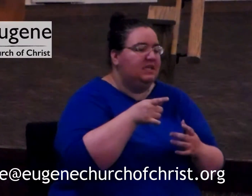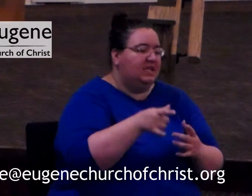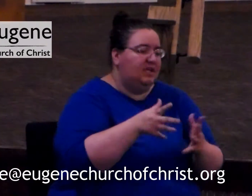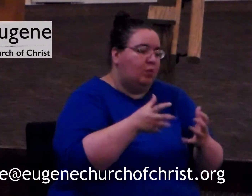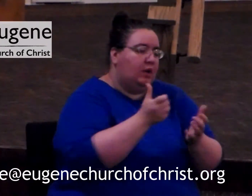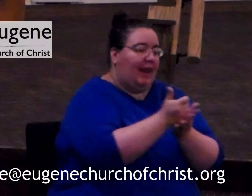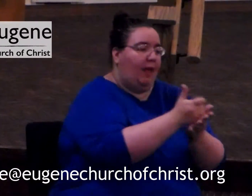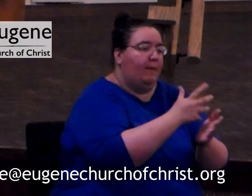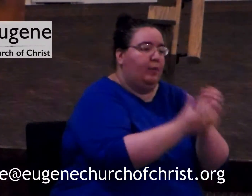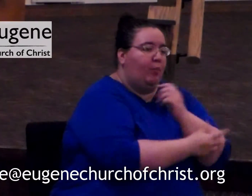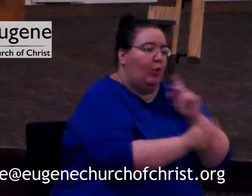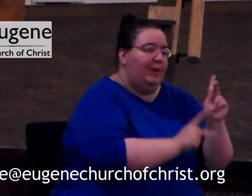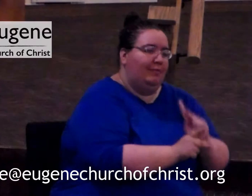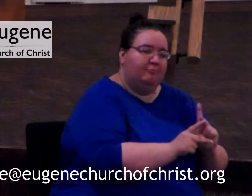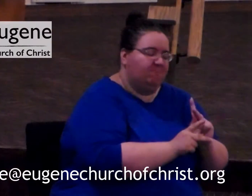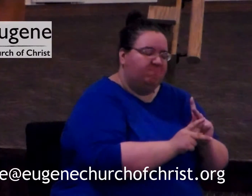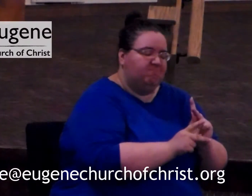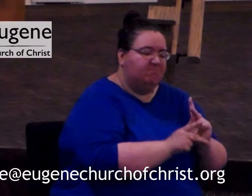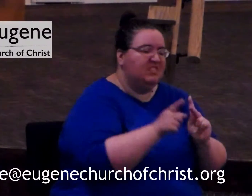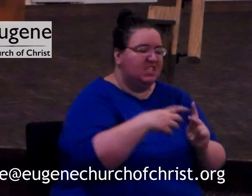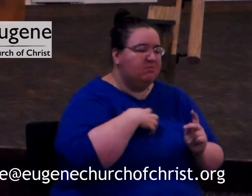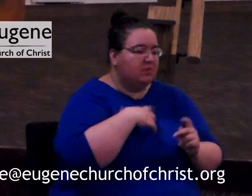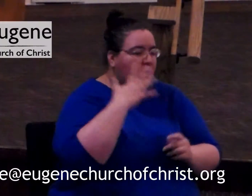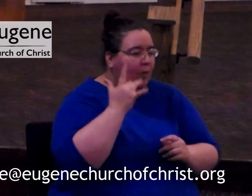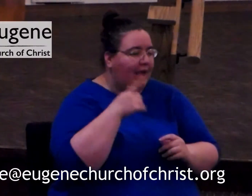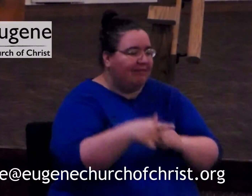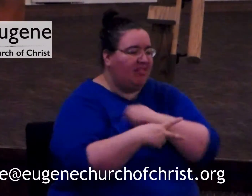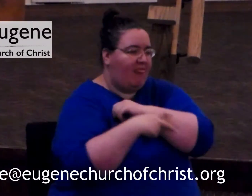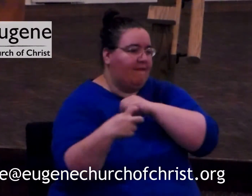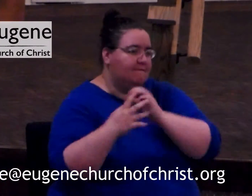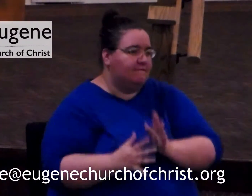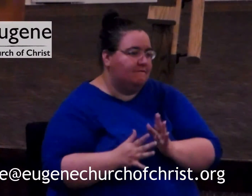the money bag, he used to help himself to what was put into it.